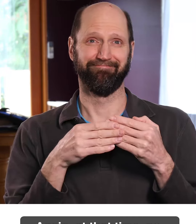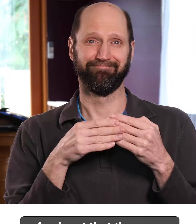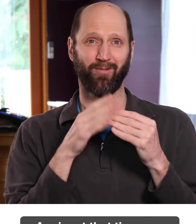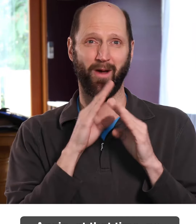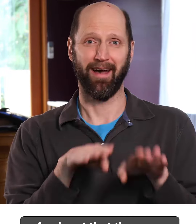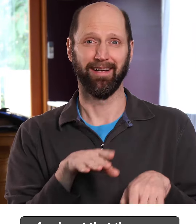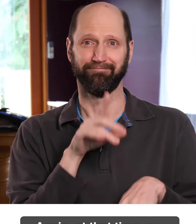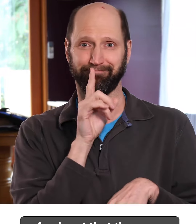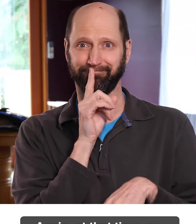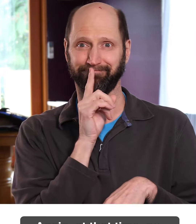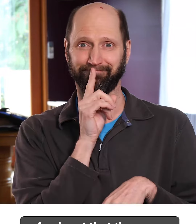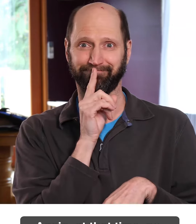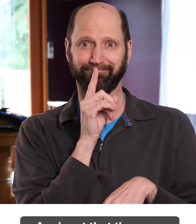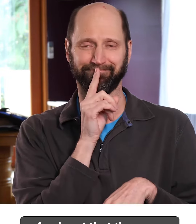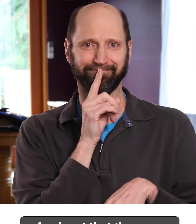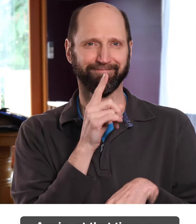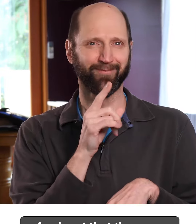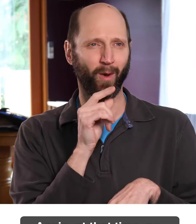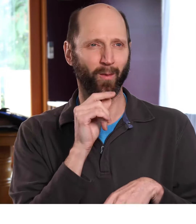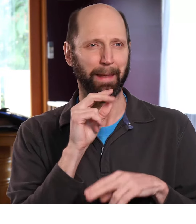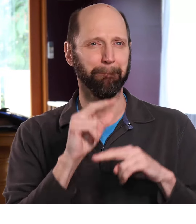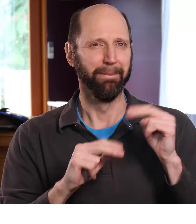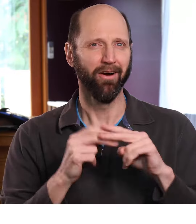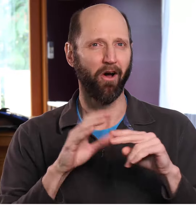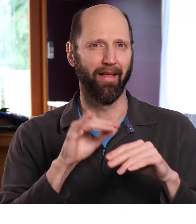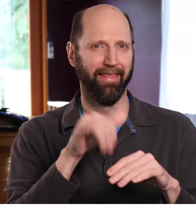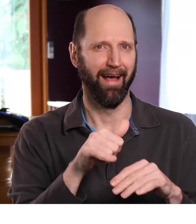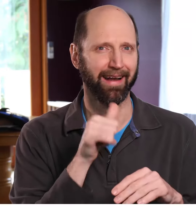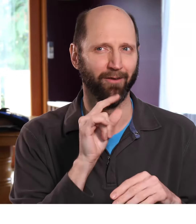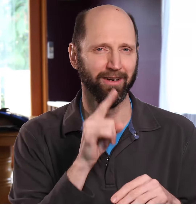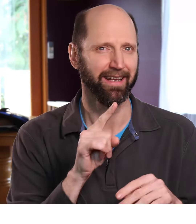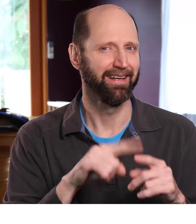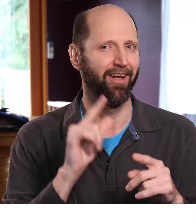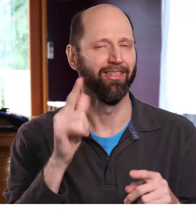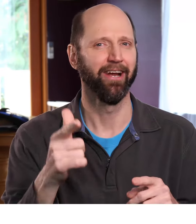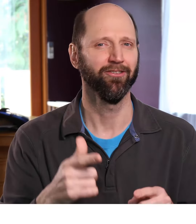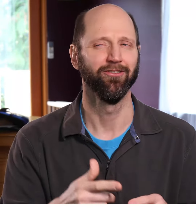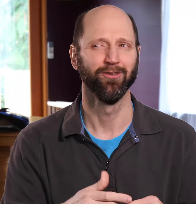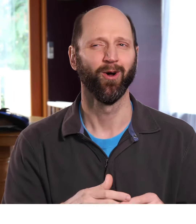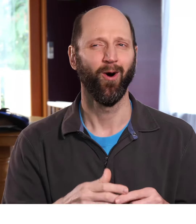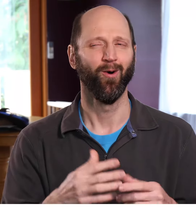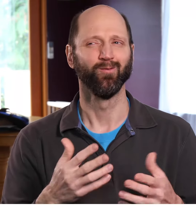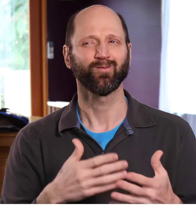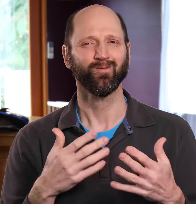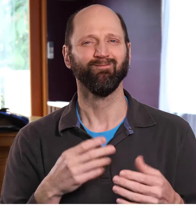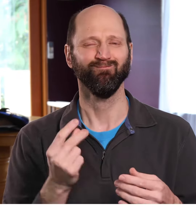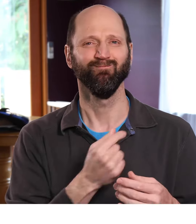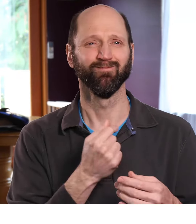one openly identified as deafblind, so we held that close to the vest. I couldn't really build on that until later. It